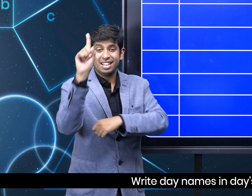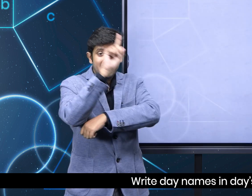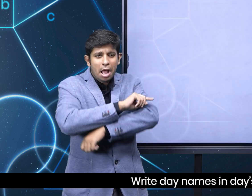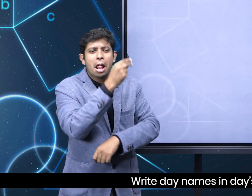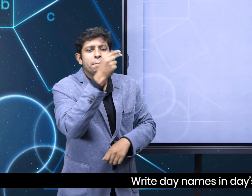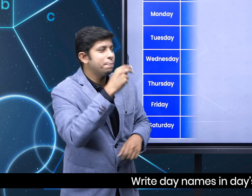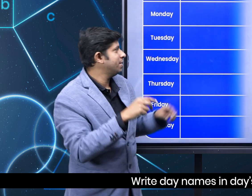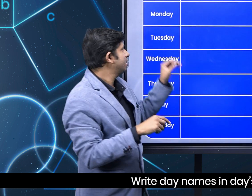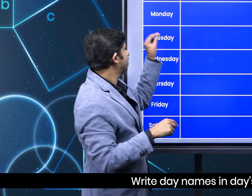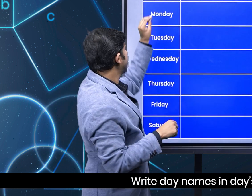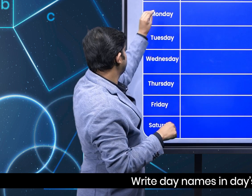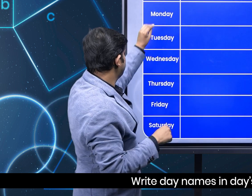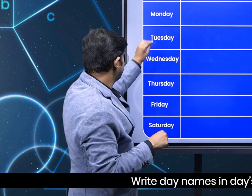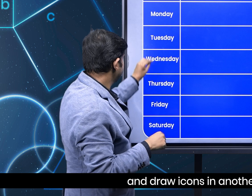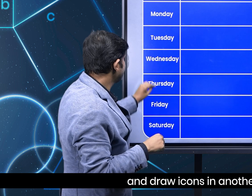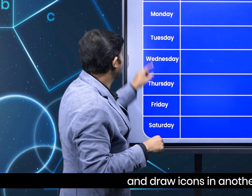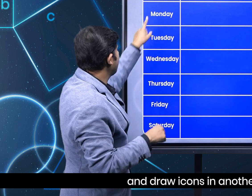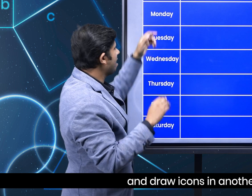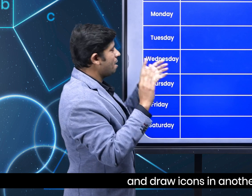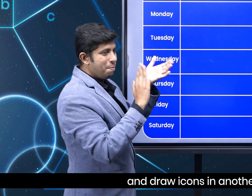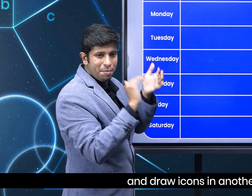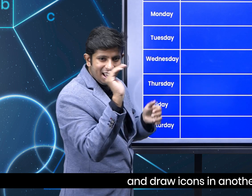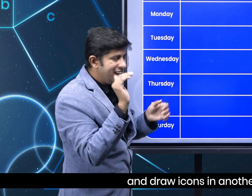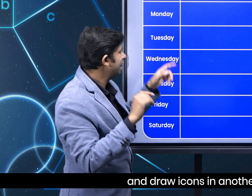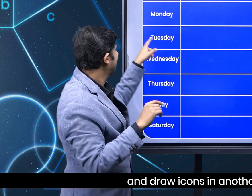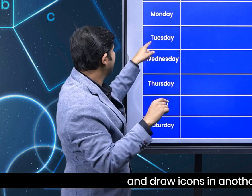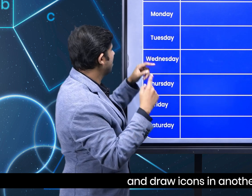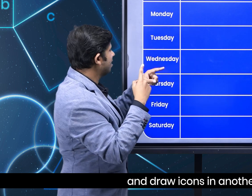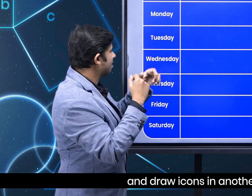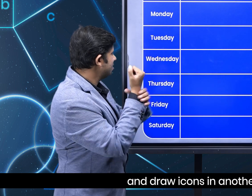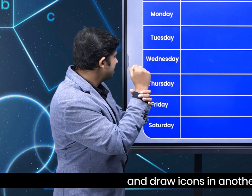Write day names in days column and draw icons in another column.